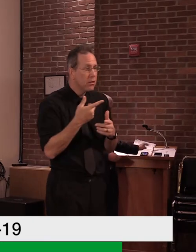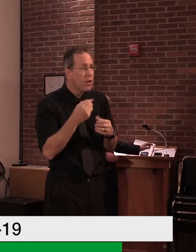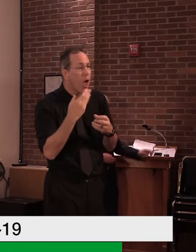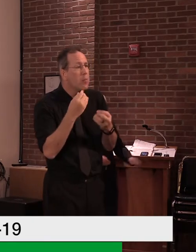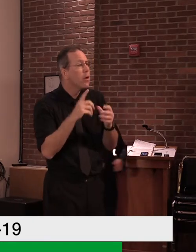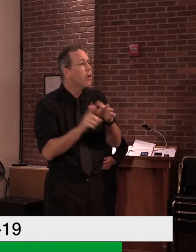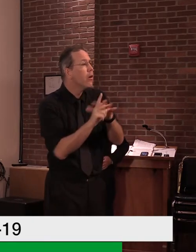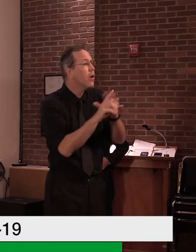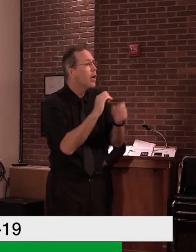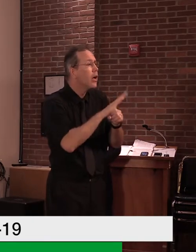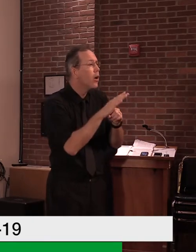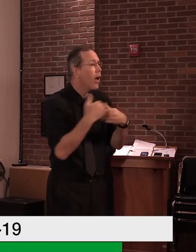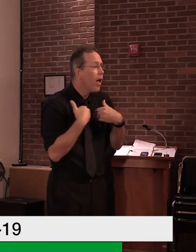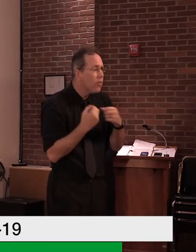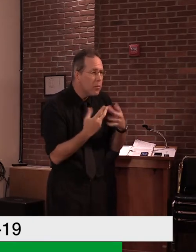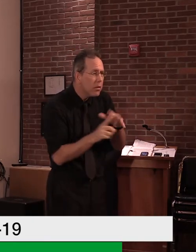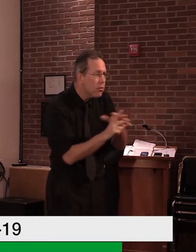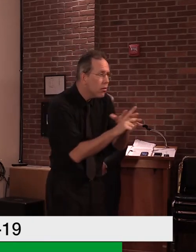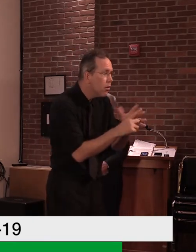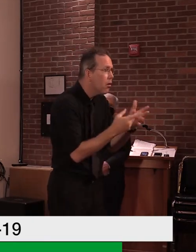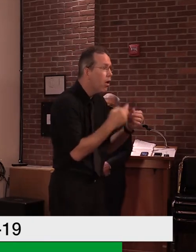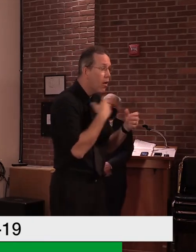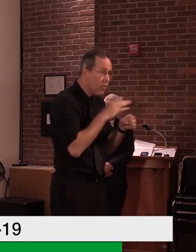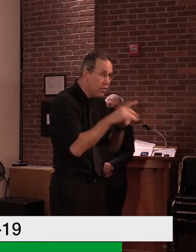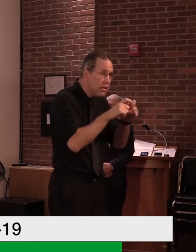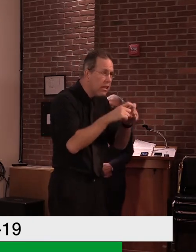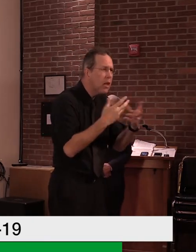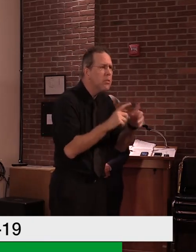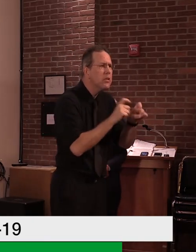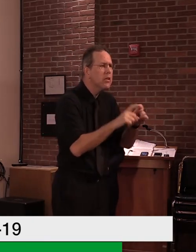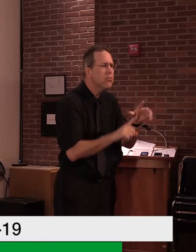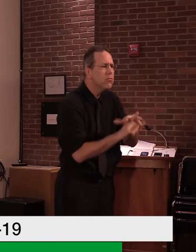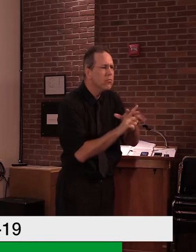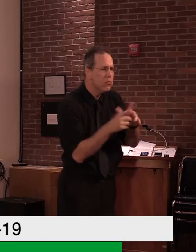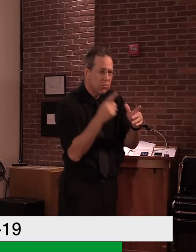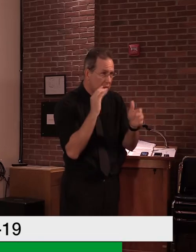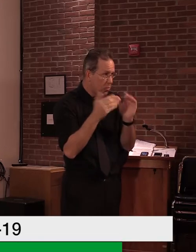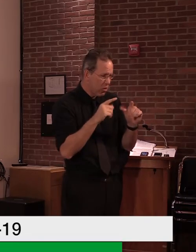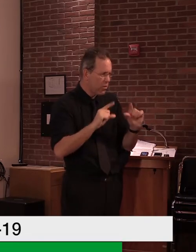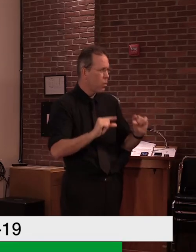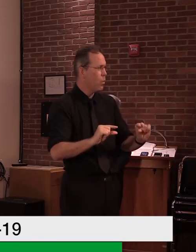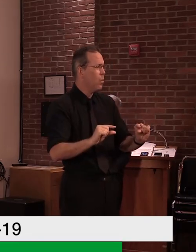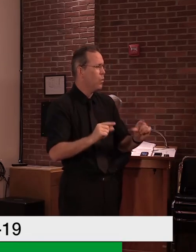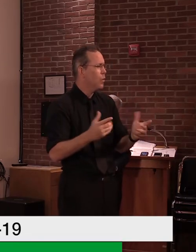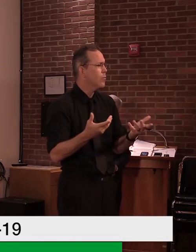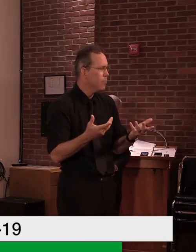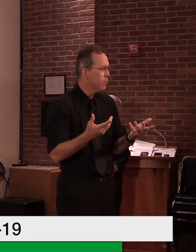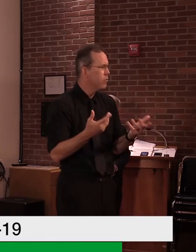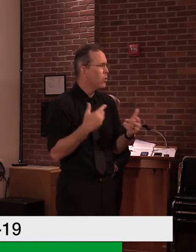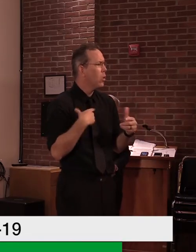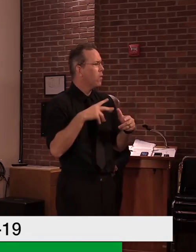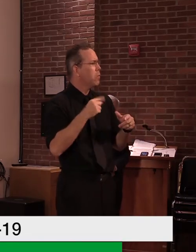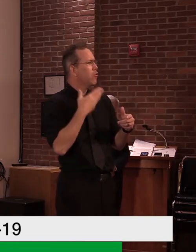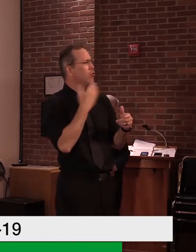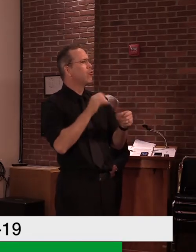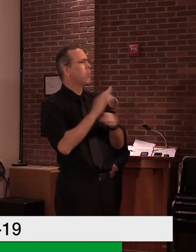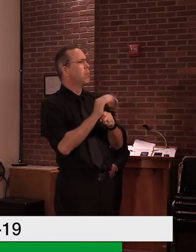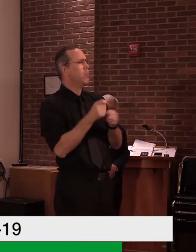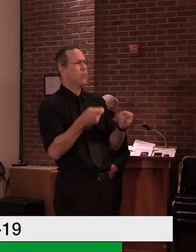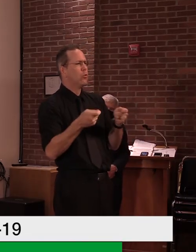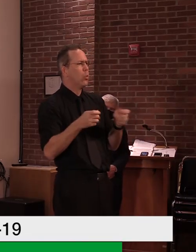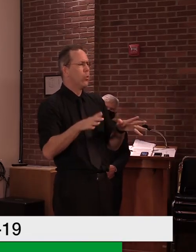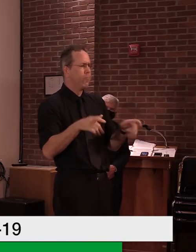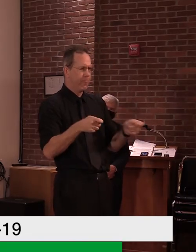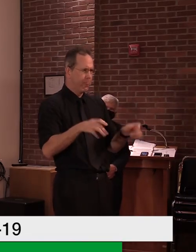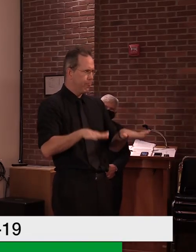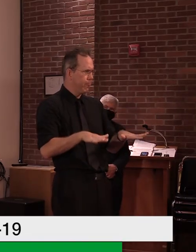that the virus truly has entered a state of, if you will use the word, suppression here in Vermont for a fairly prolonged time,